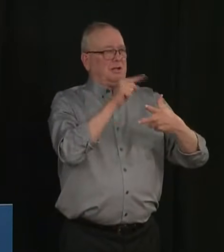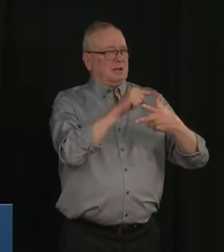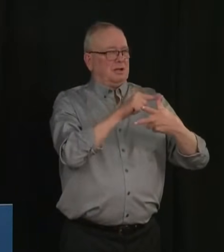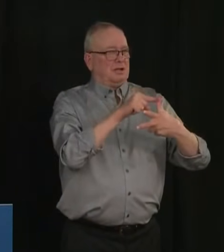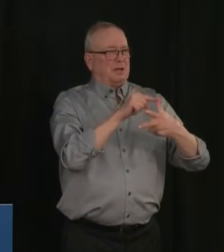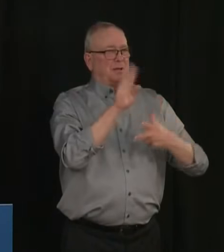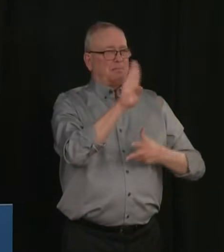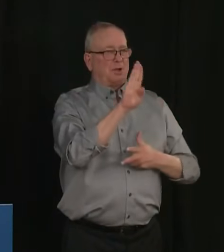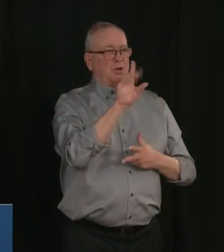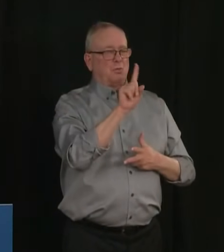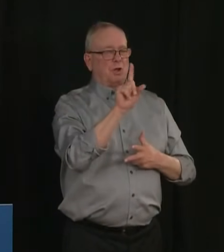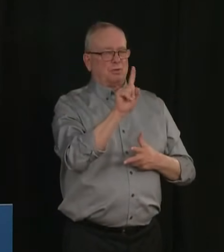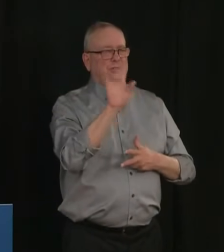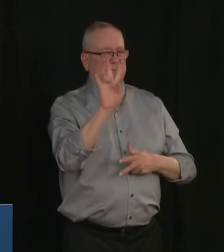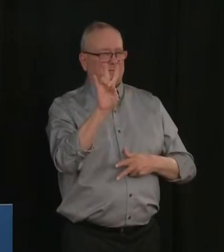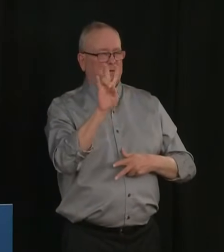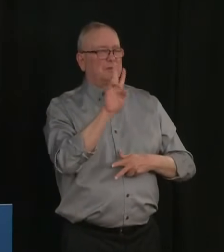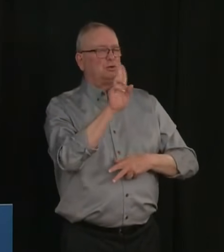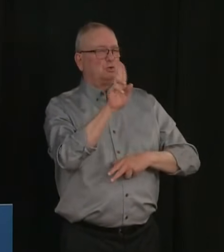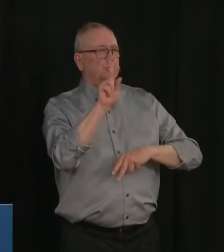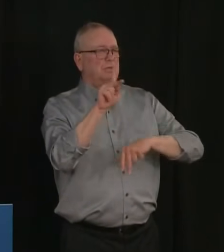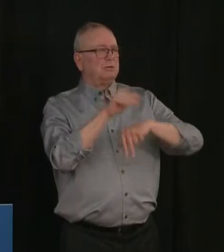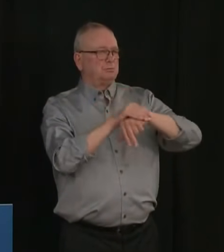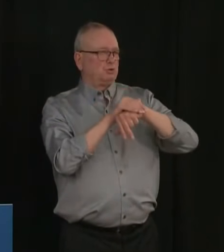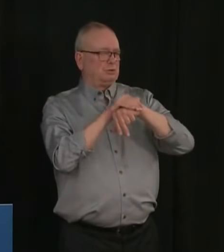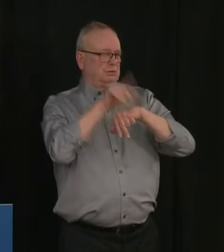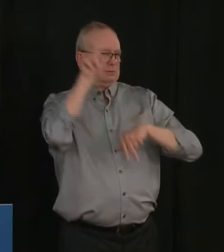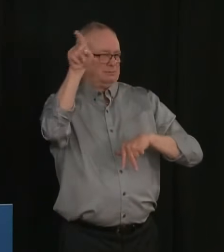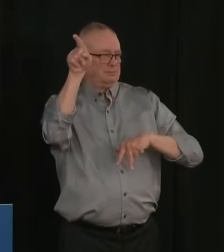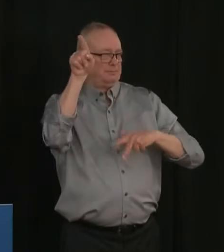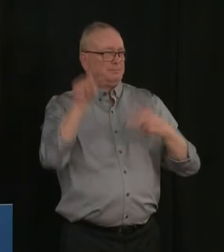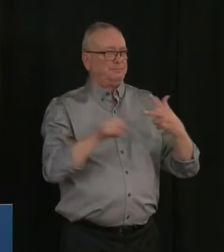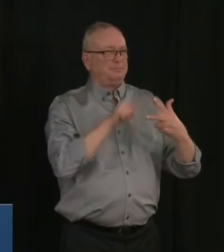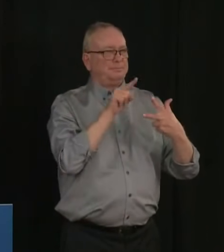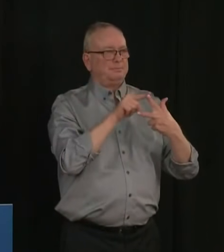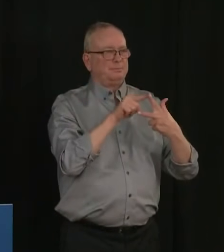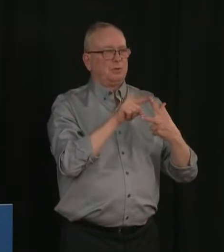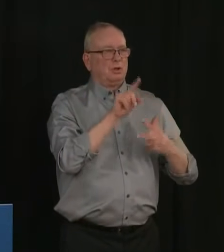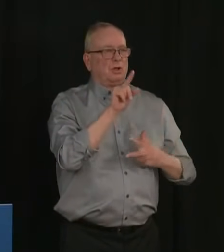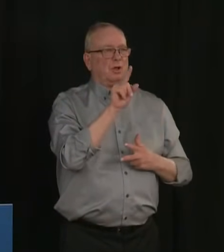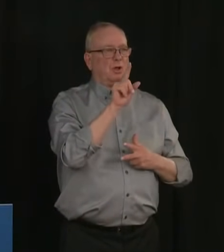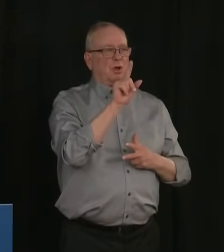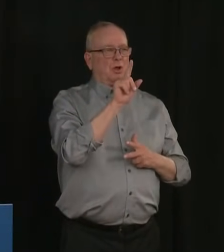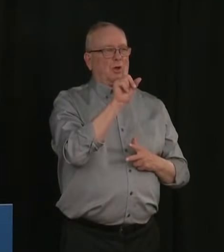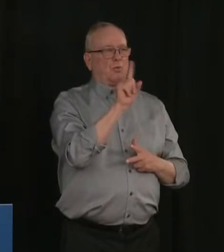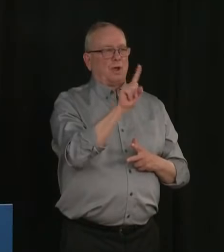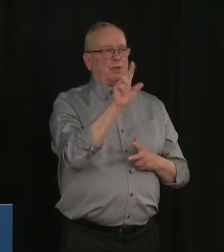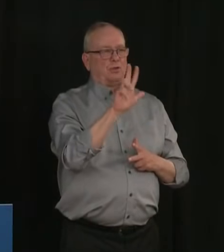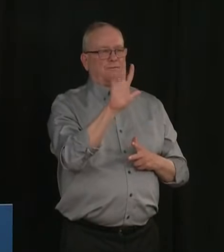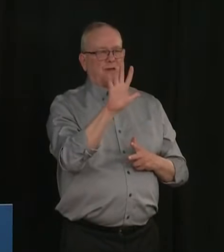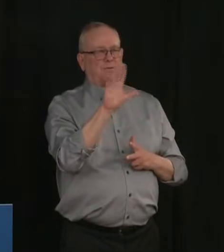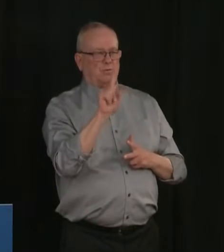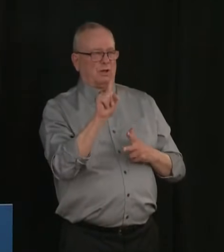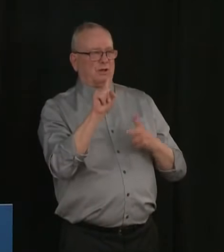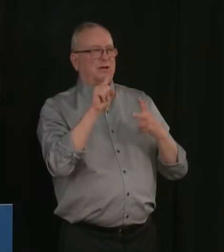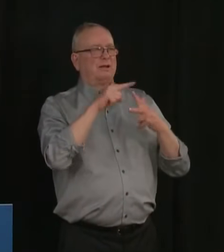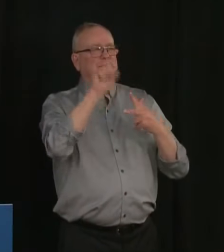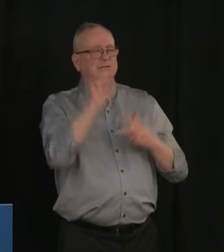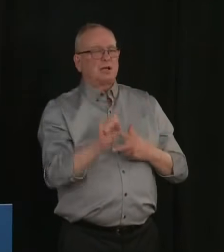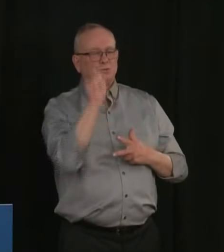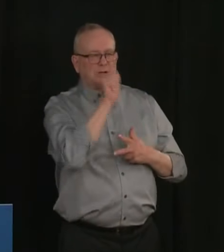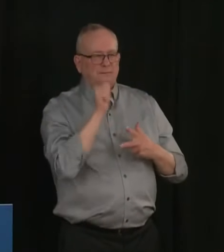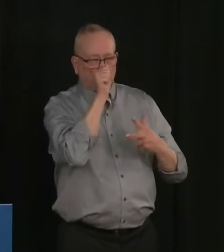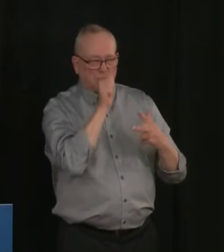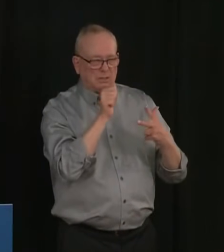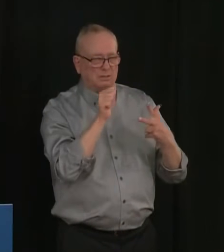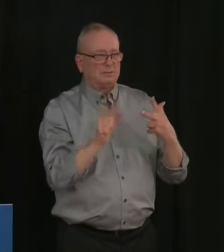B.1.1.7 variant, first reported in the UK, the B.1.351 variant, first reported in South Africa,